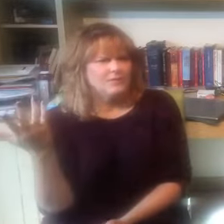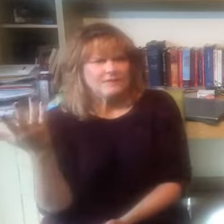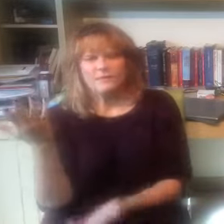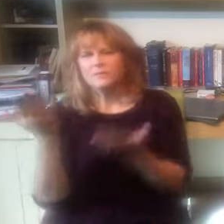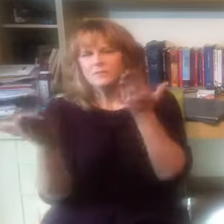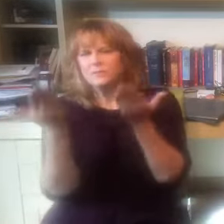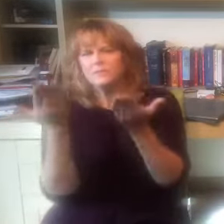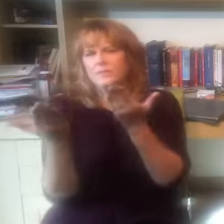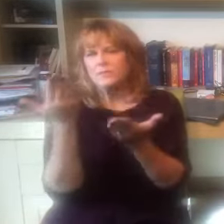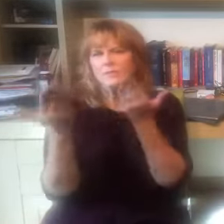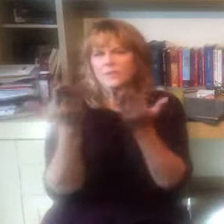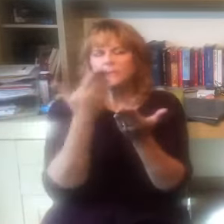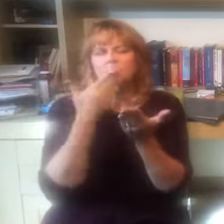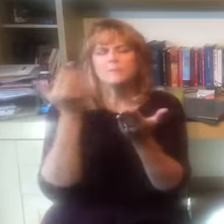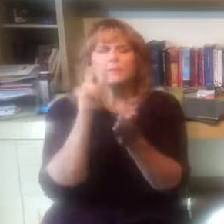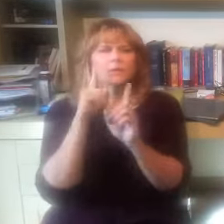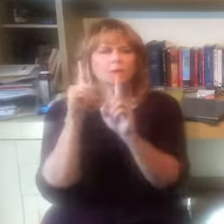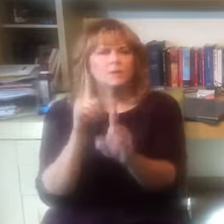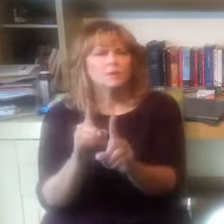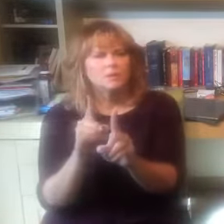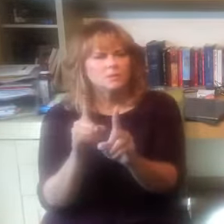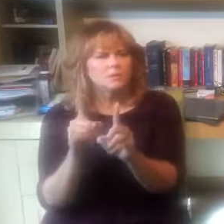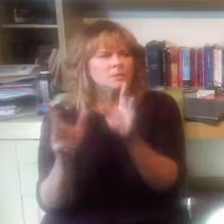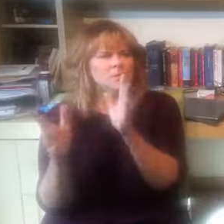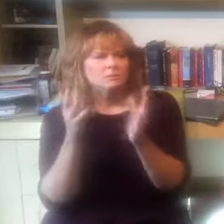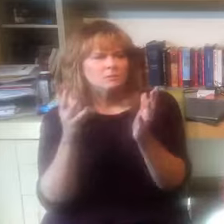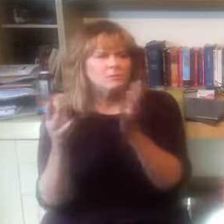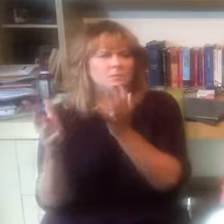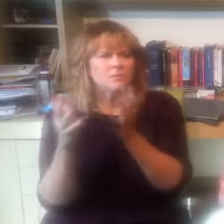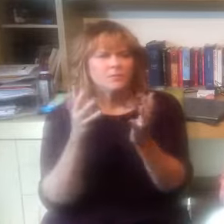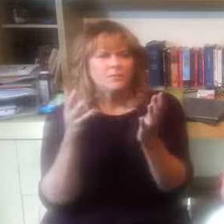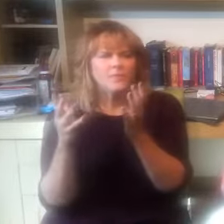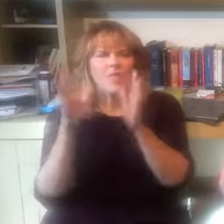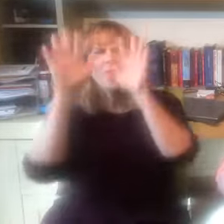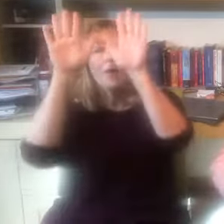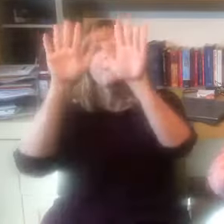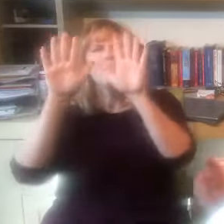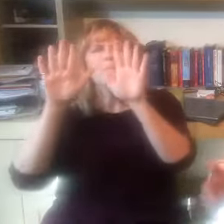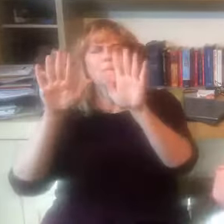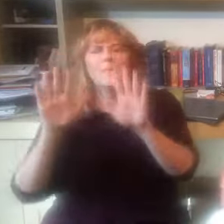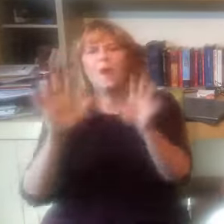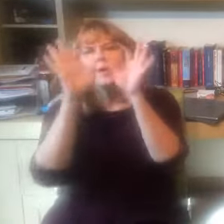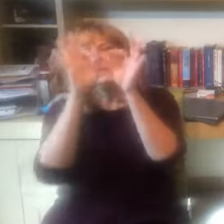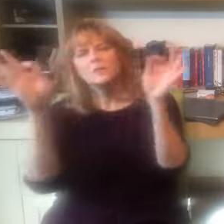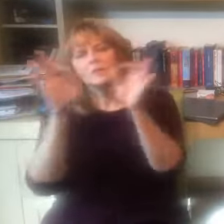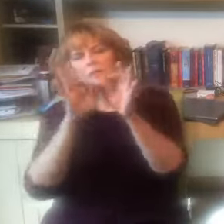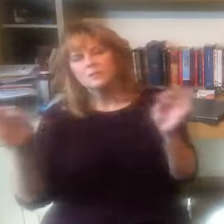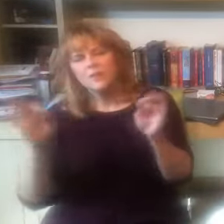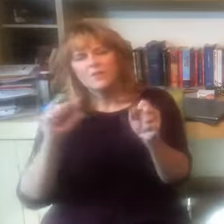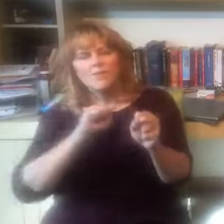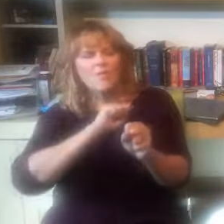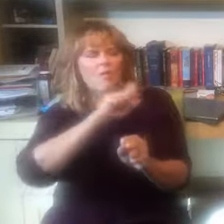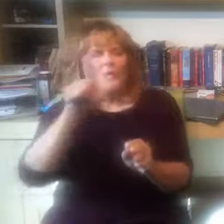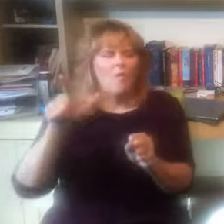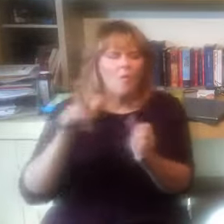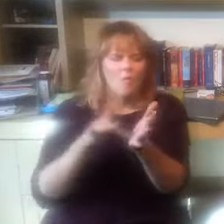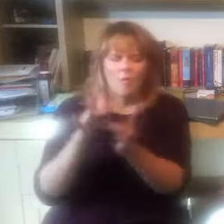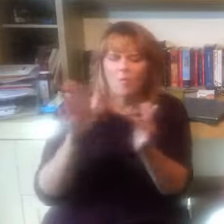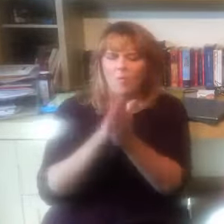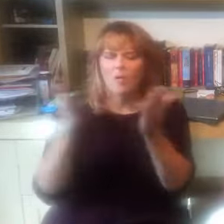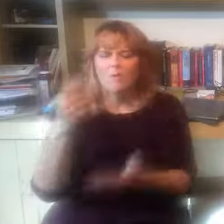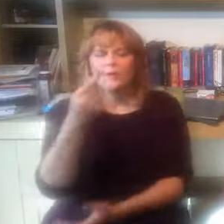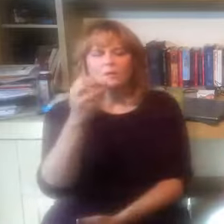best answered in I consider the most majestic statement of the entire Bible. And that's